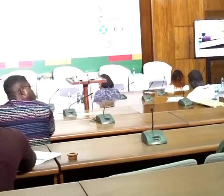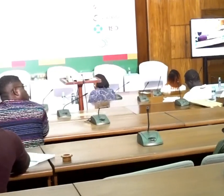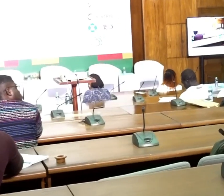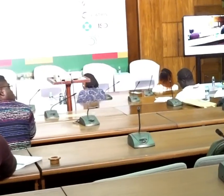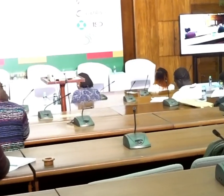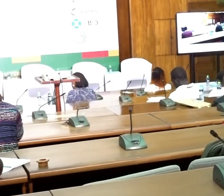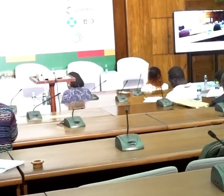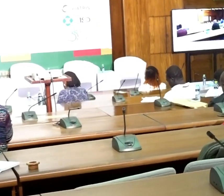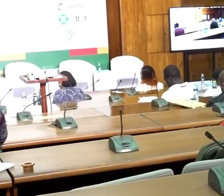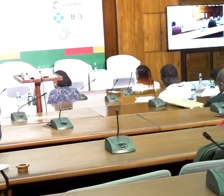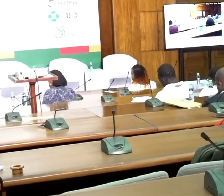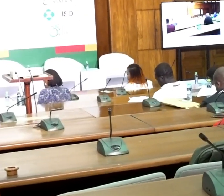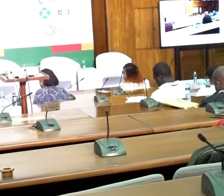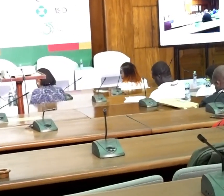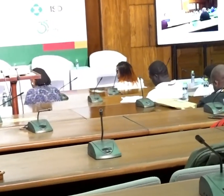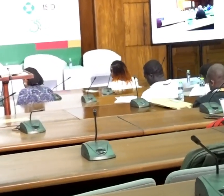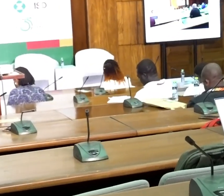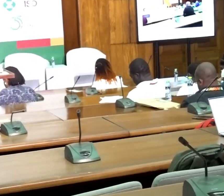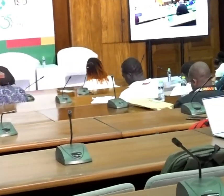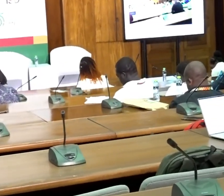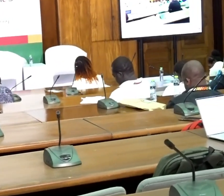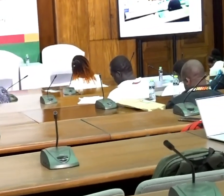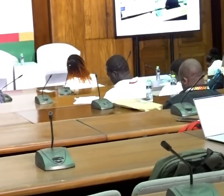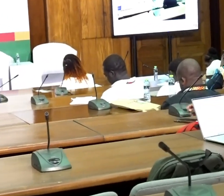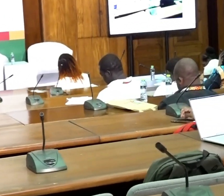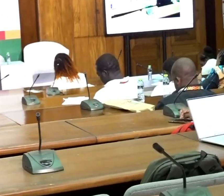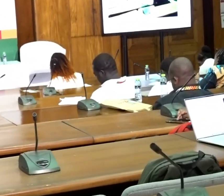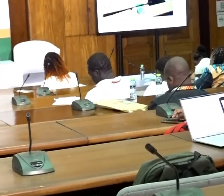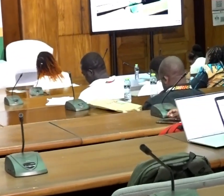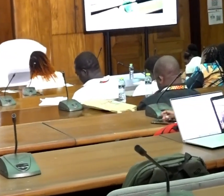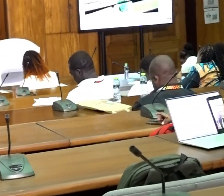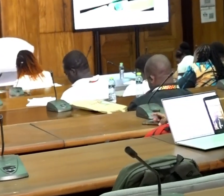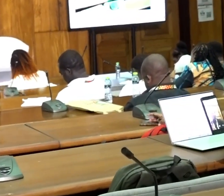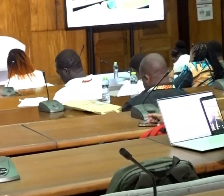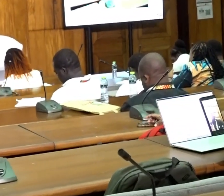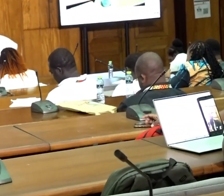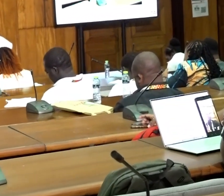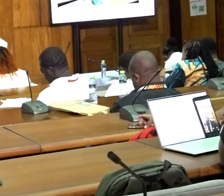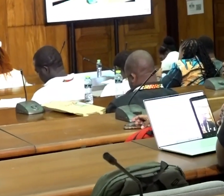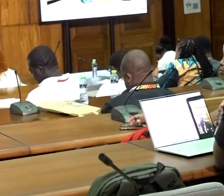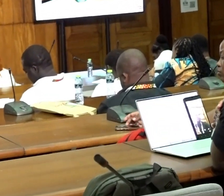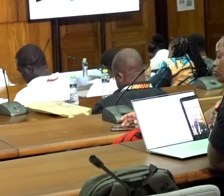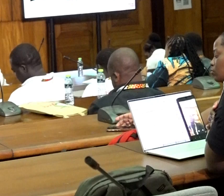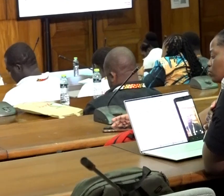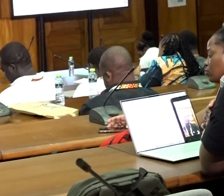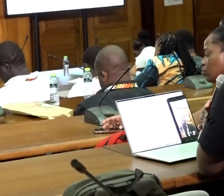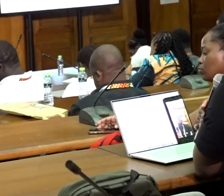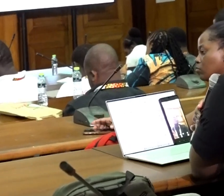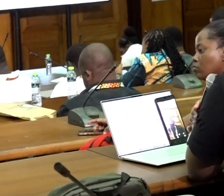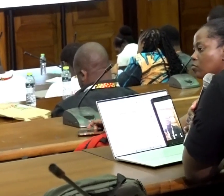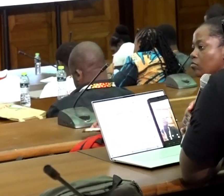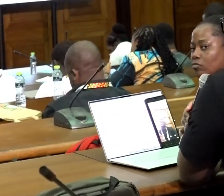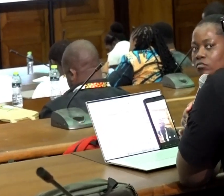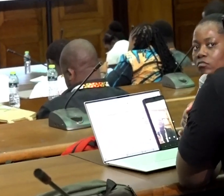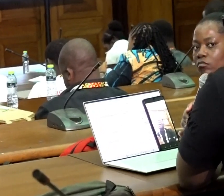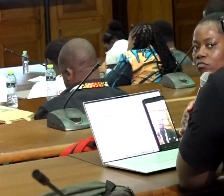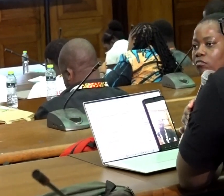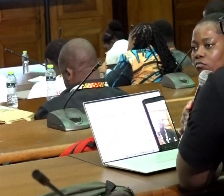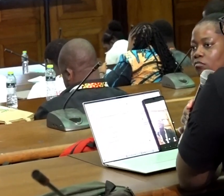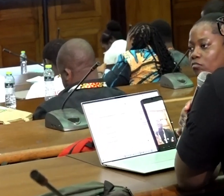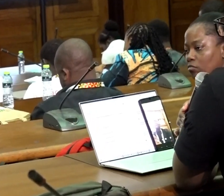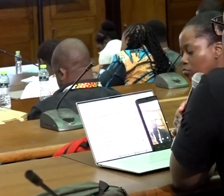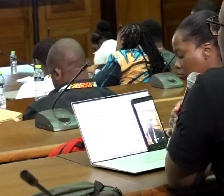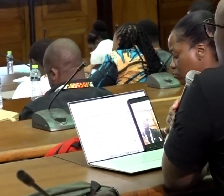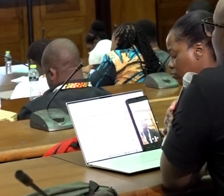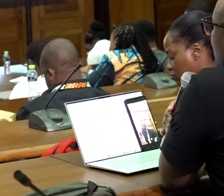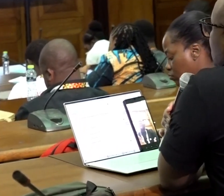data privacy, and making sure at the same time you are giving them health information that they need without necessarily